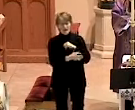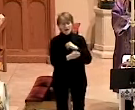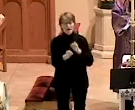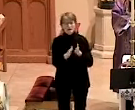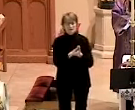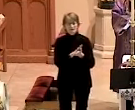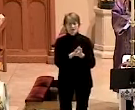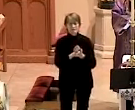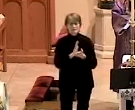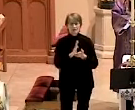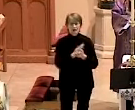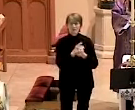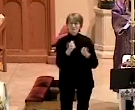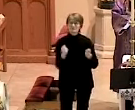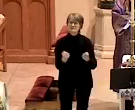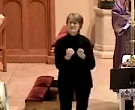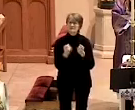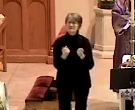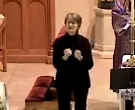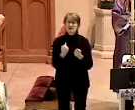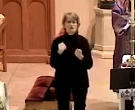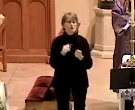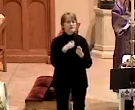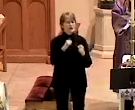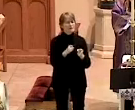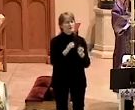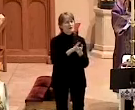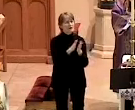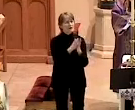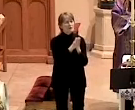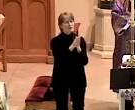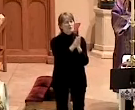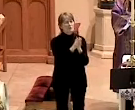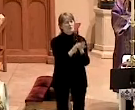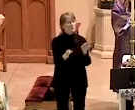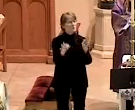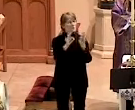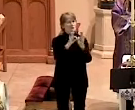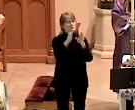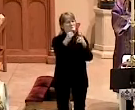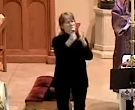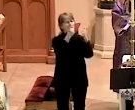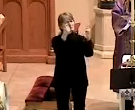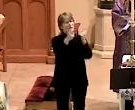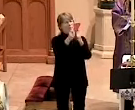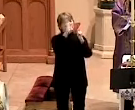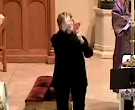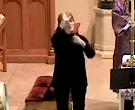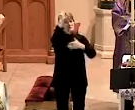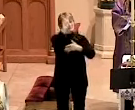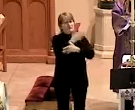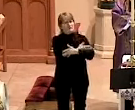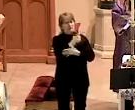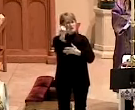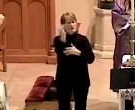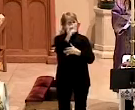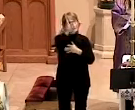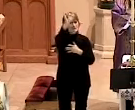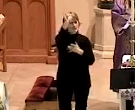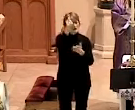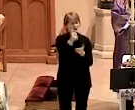sins, may become worthy to celebrate devoutly the passion of your Son, who lives and reigns forever and